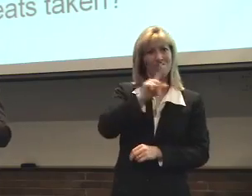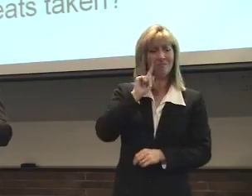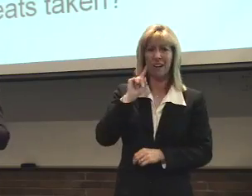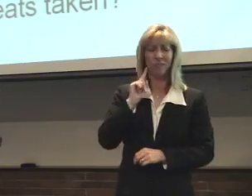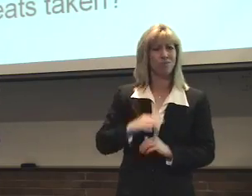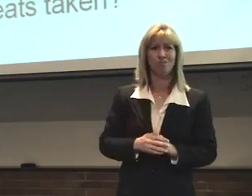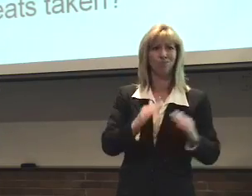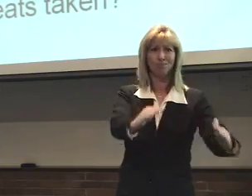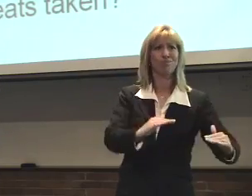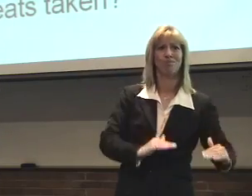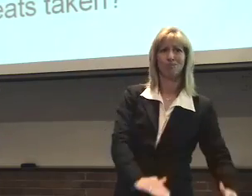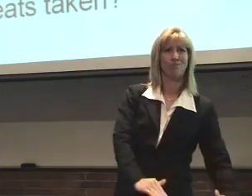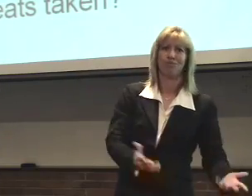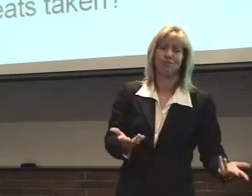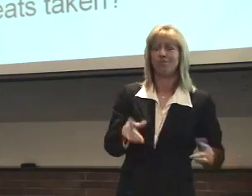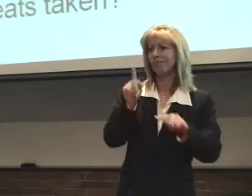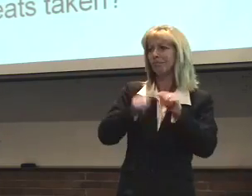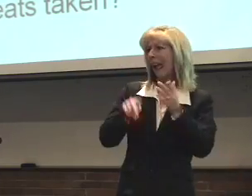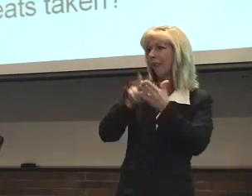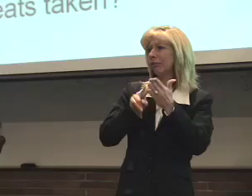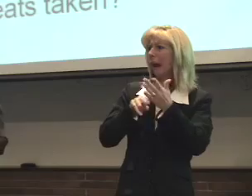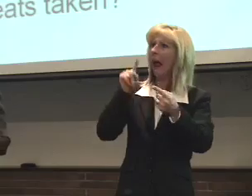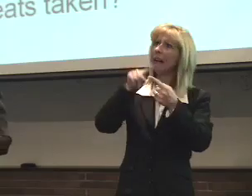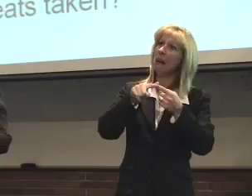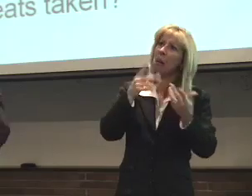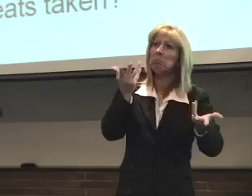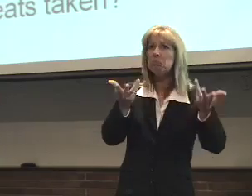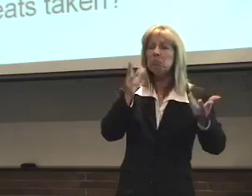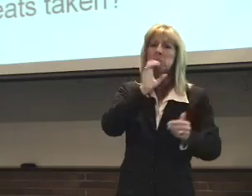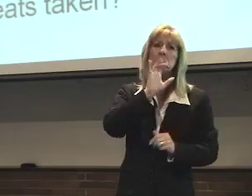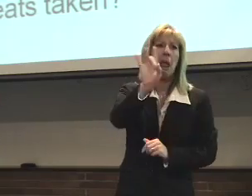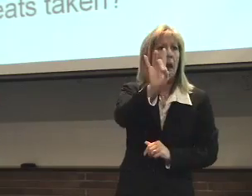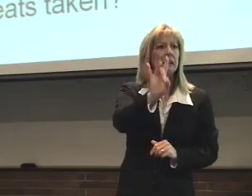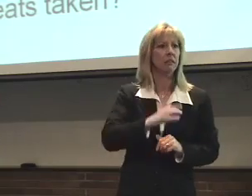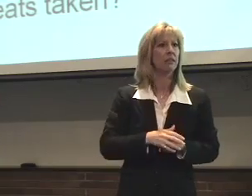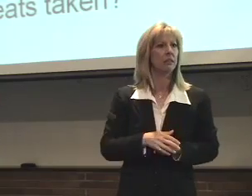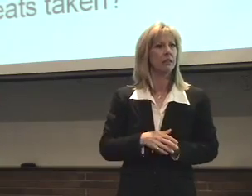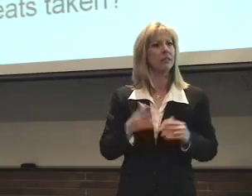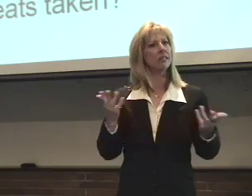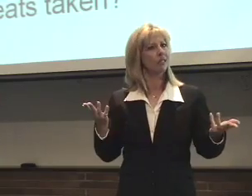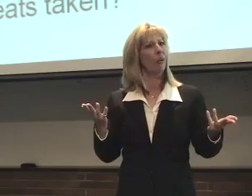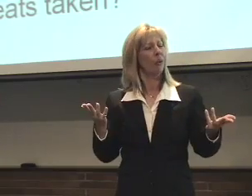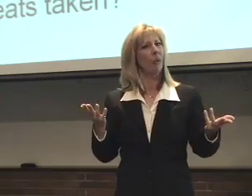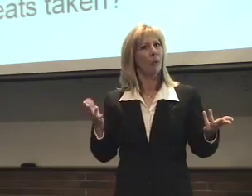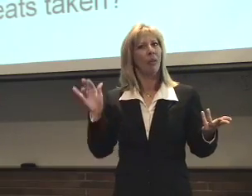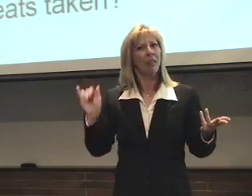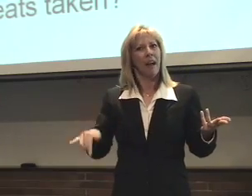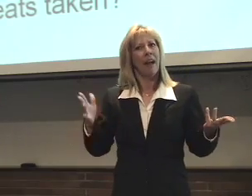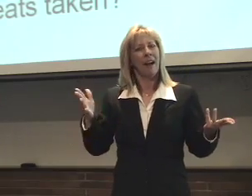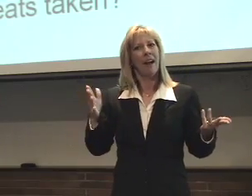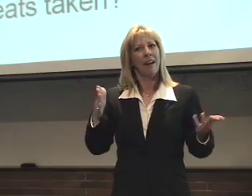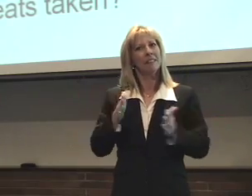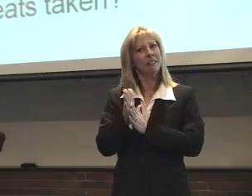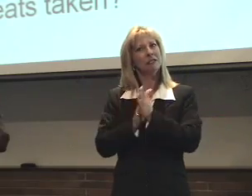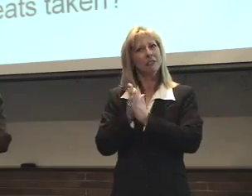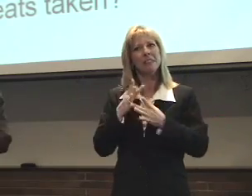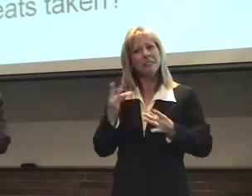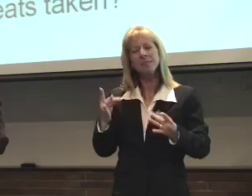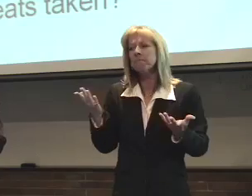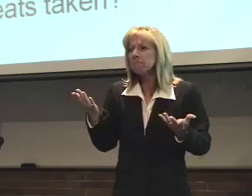And clearly they can have fun with it and enjoy it, and from the get-go, do well with it. If they have a language base, those guys have a